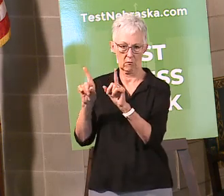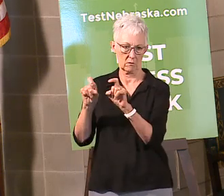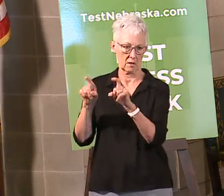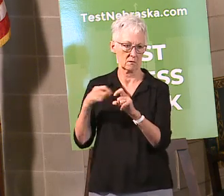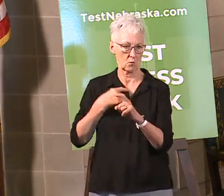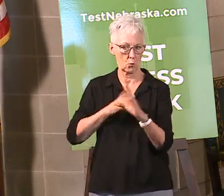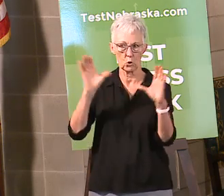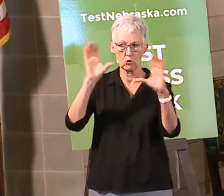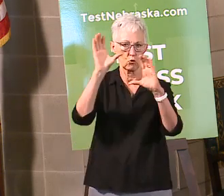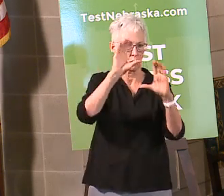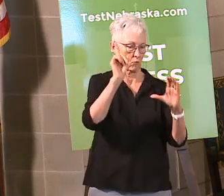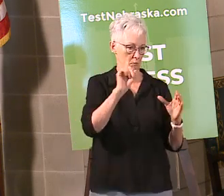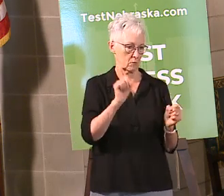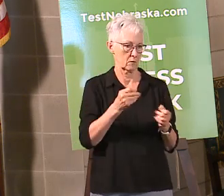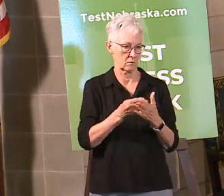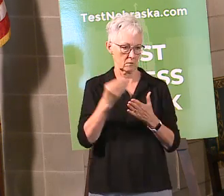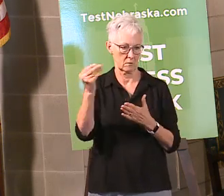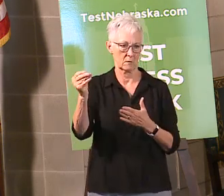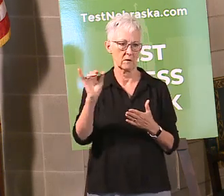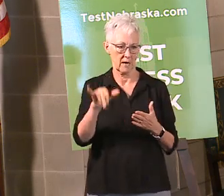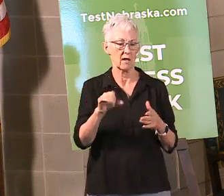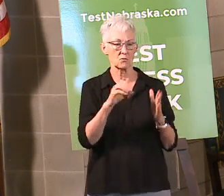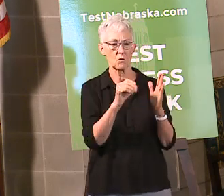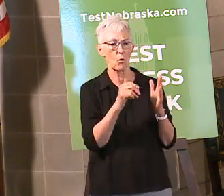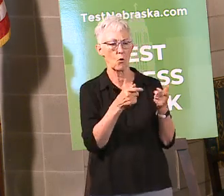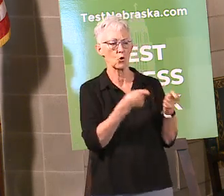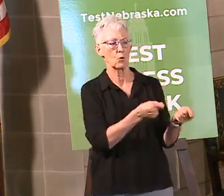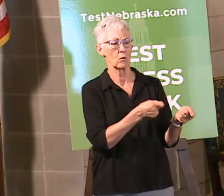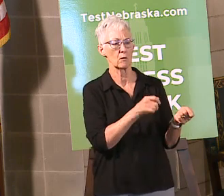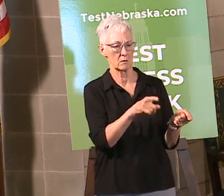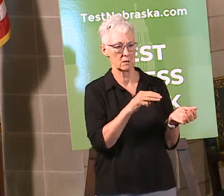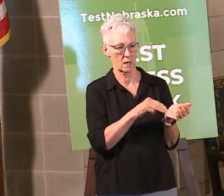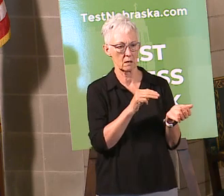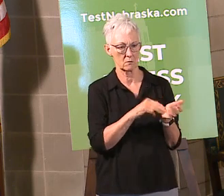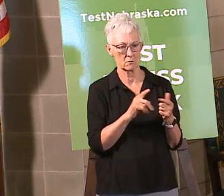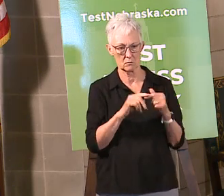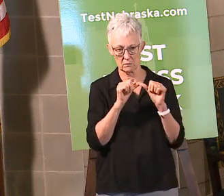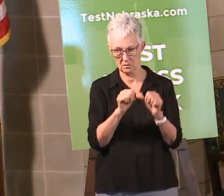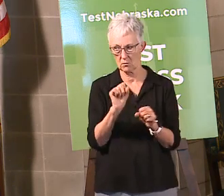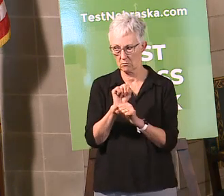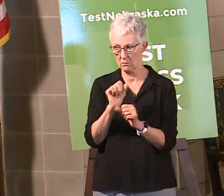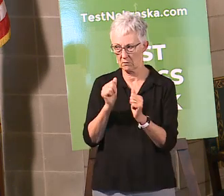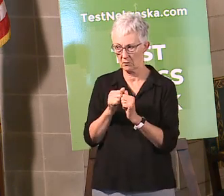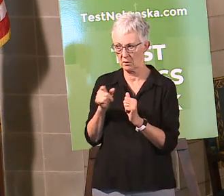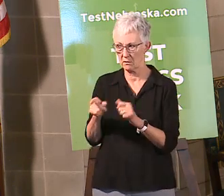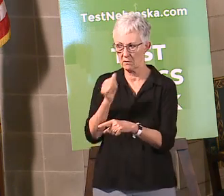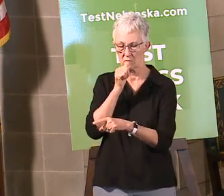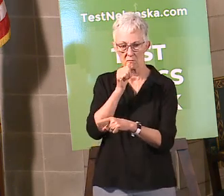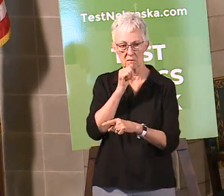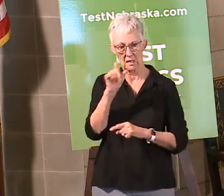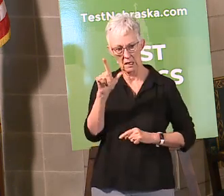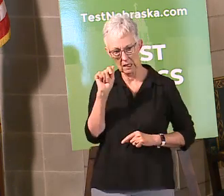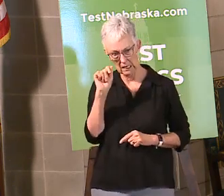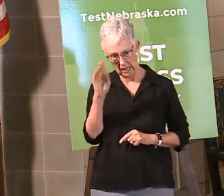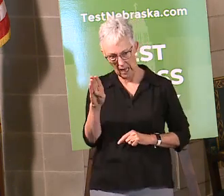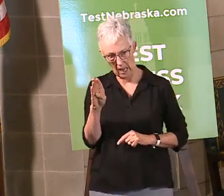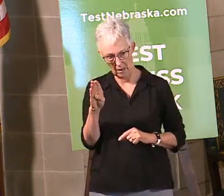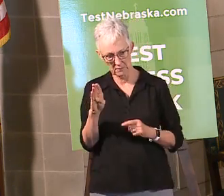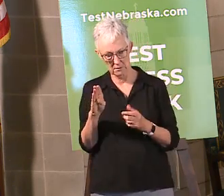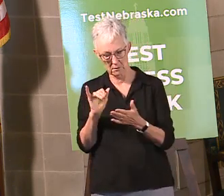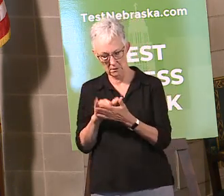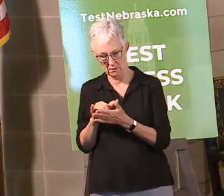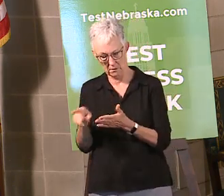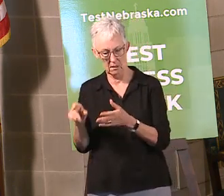would just encourage the doctor to keep working with their commercial providers they're already working with as far as getting those tests. Have you had any luck getting more